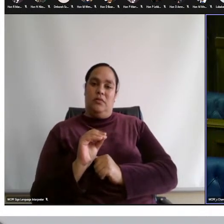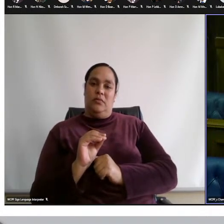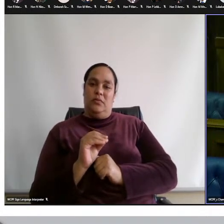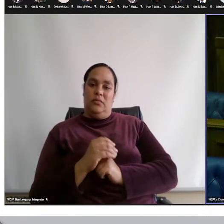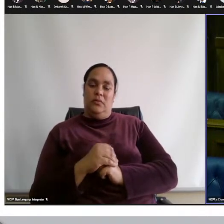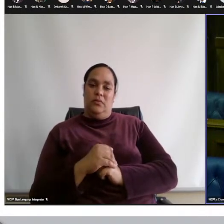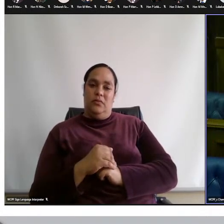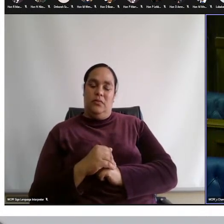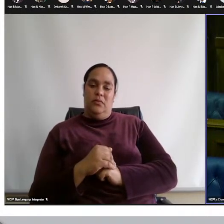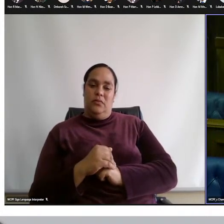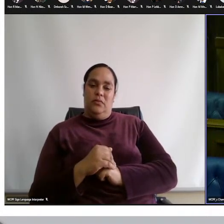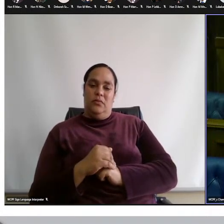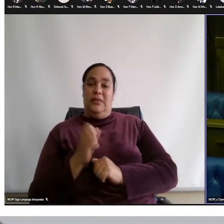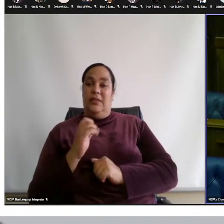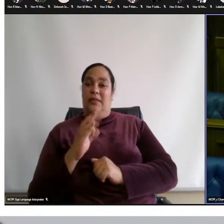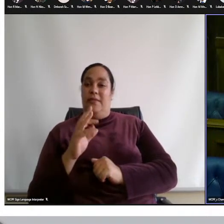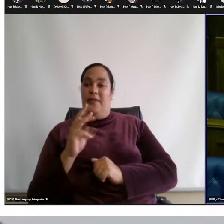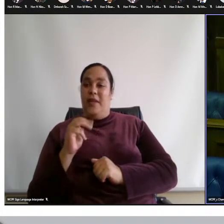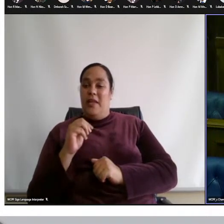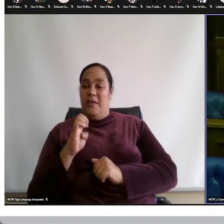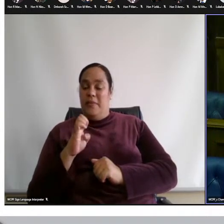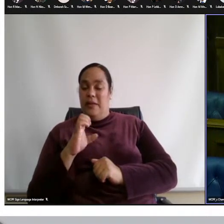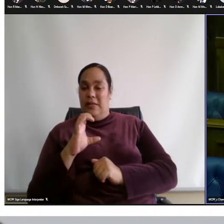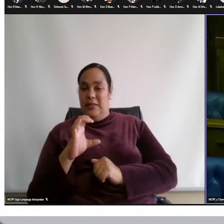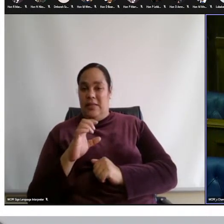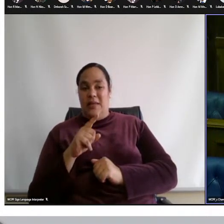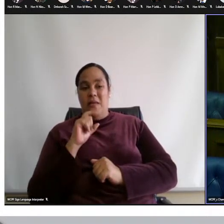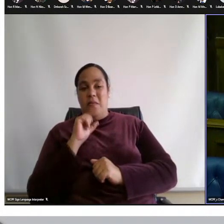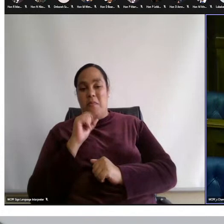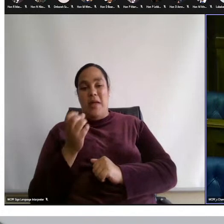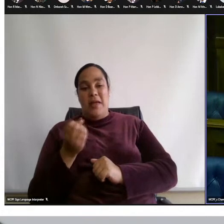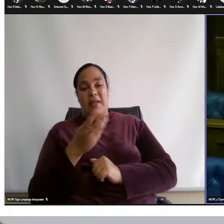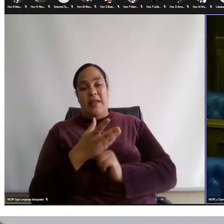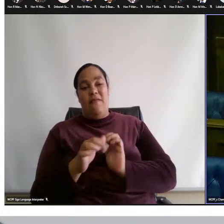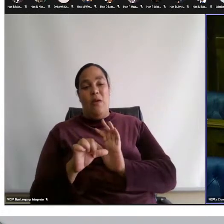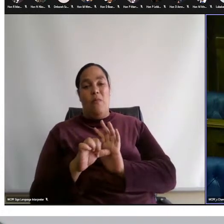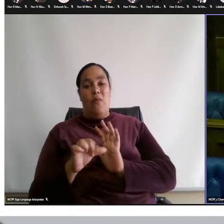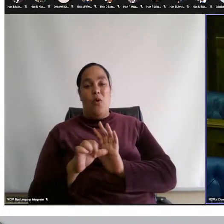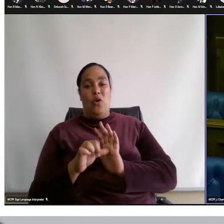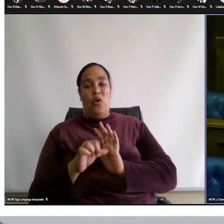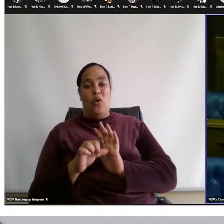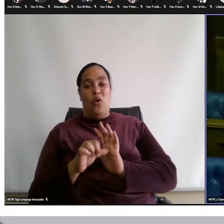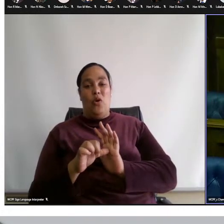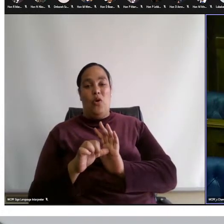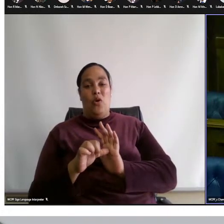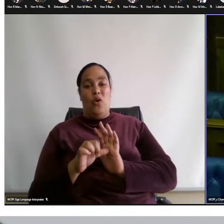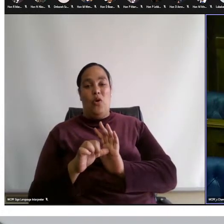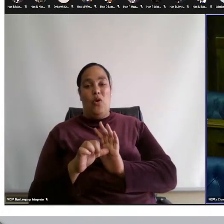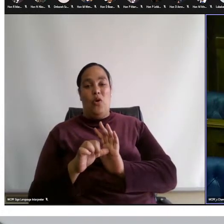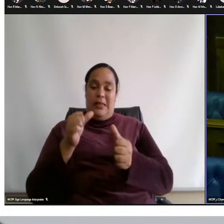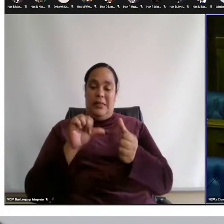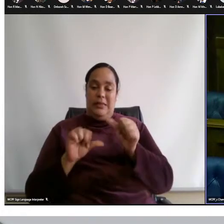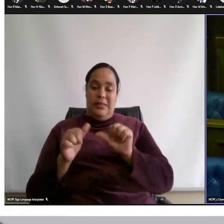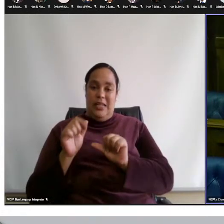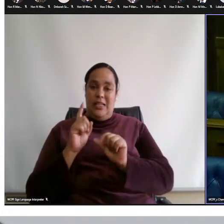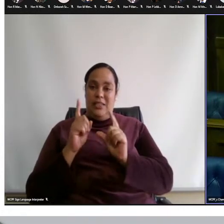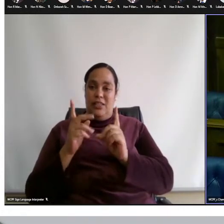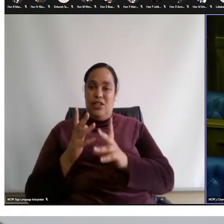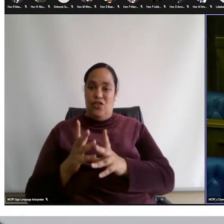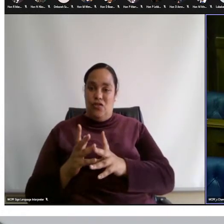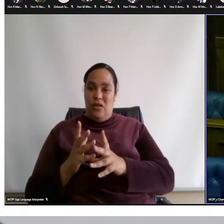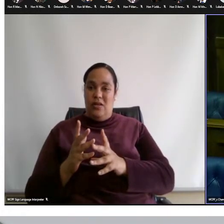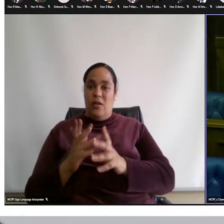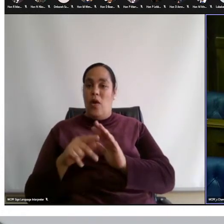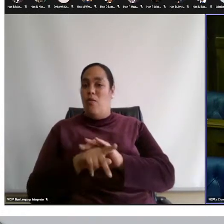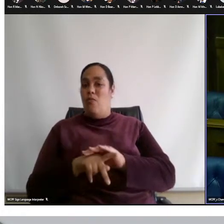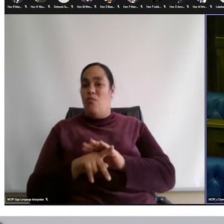whether the MEC, given the importance of specialist mathematics and science teachers, particularly at primary